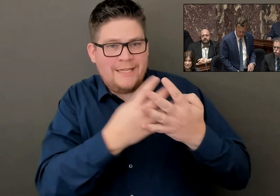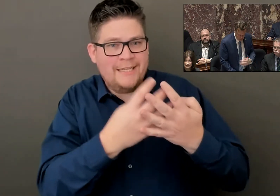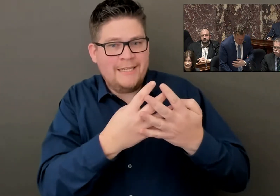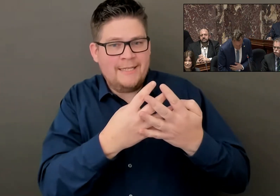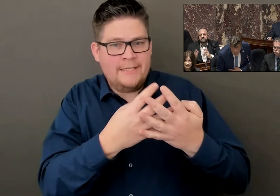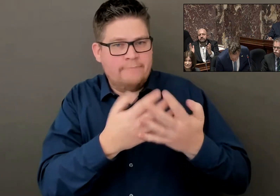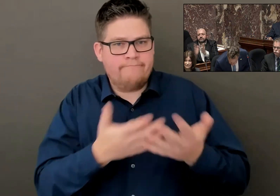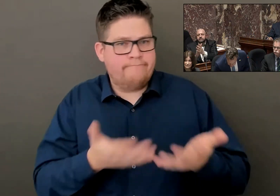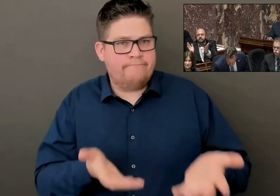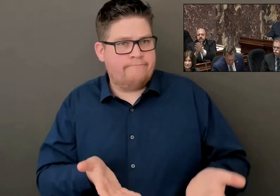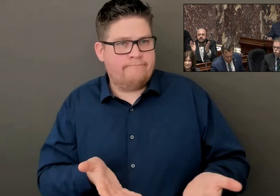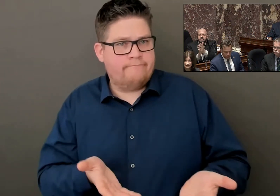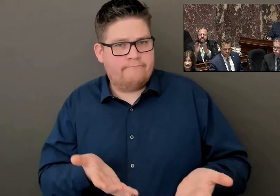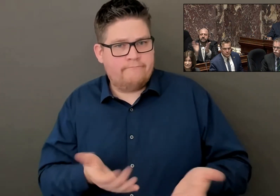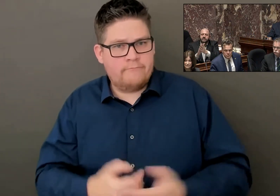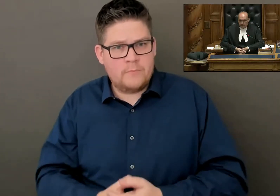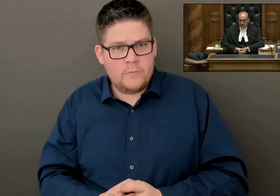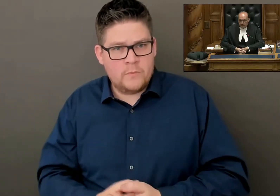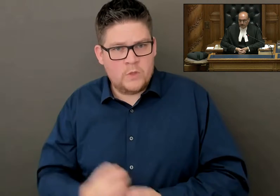us?